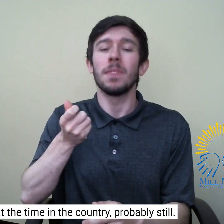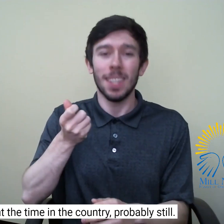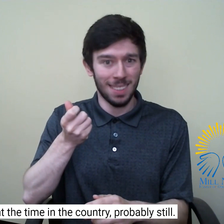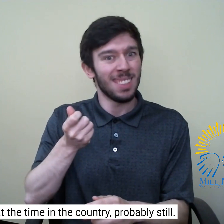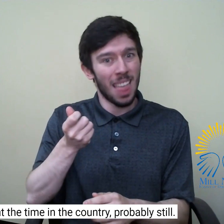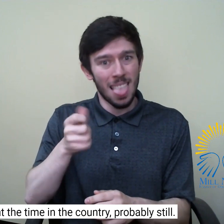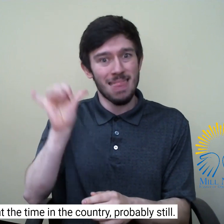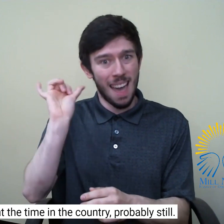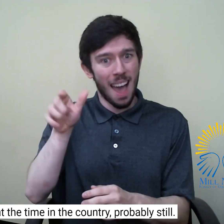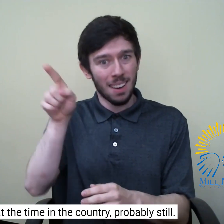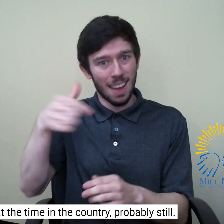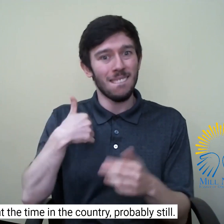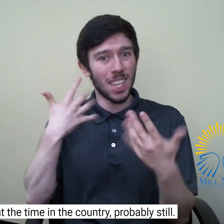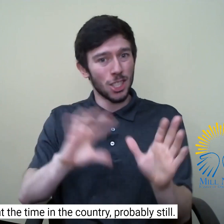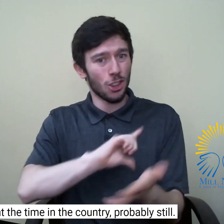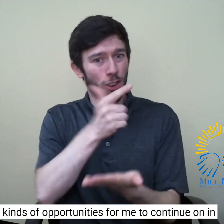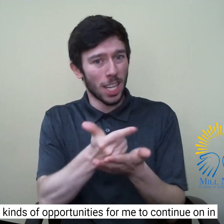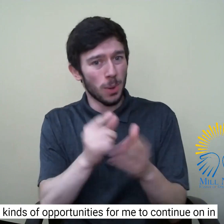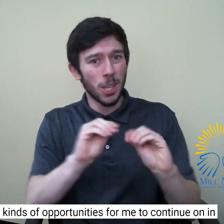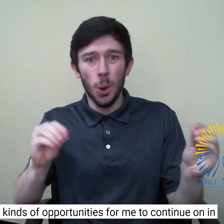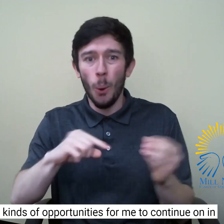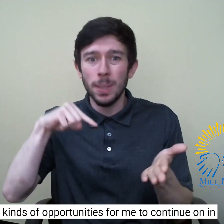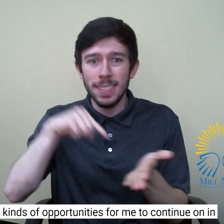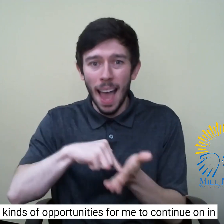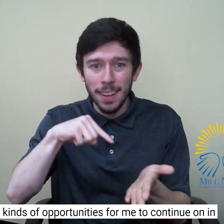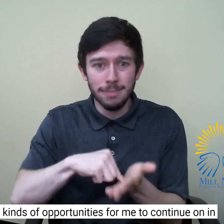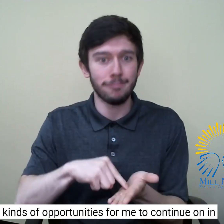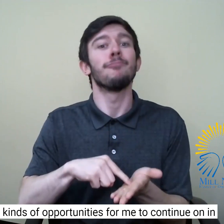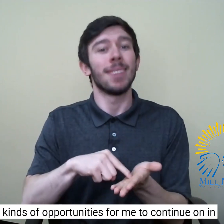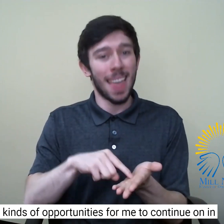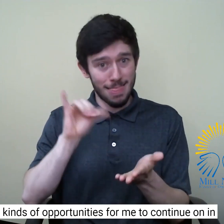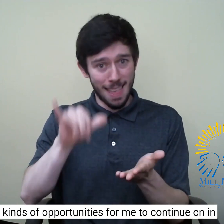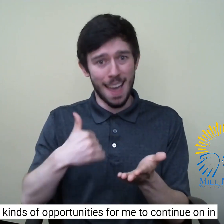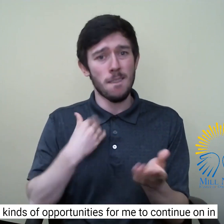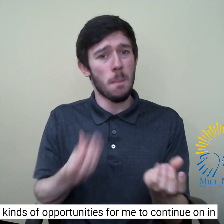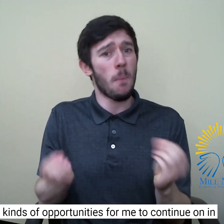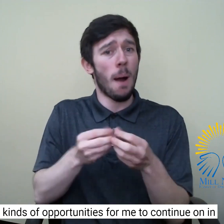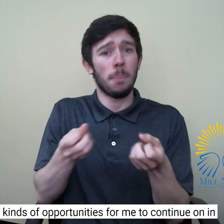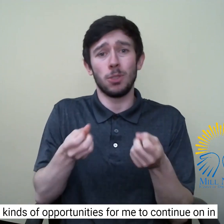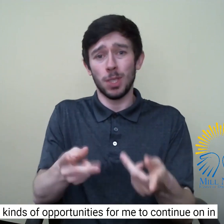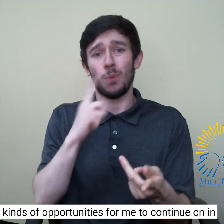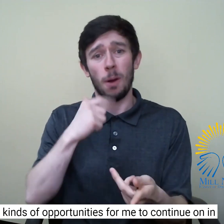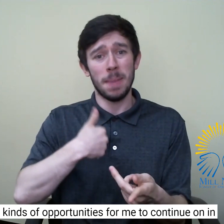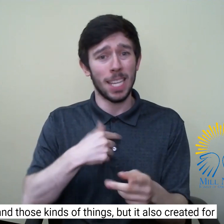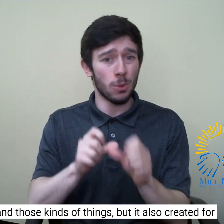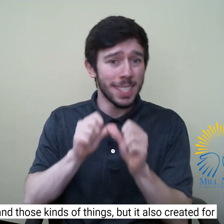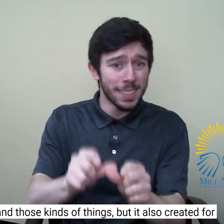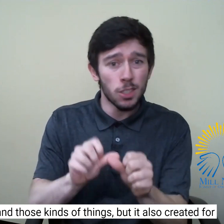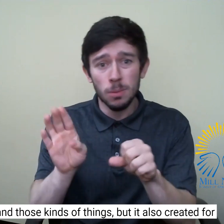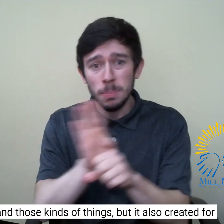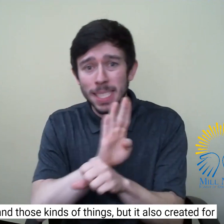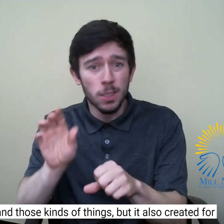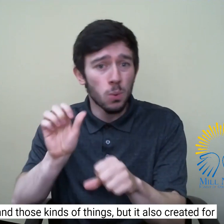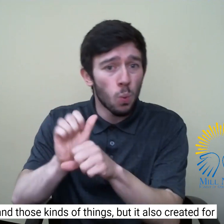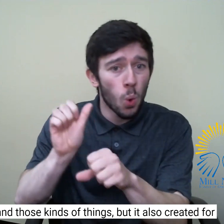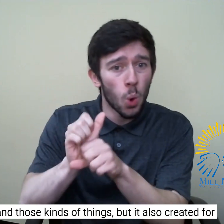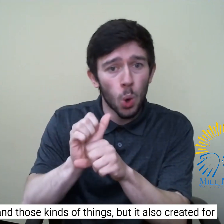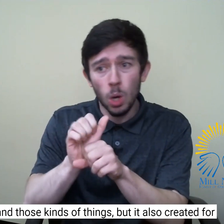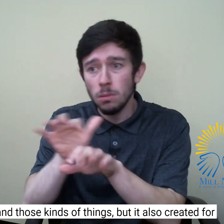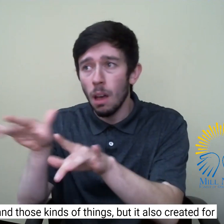in the country, probably still. So that created all kinds of opportunities for me to continue on in entrepreneurism and those kinds of things. But it